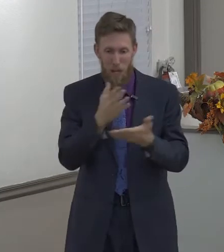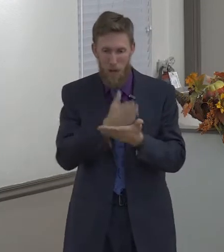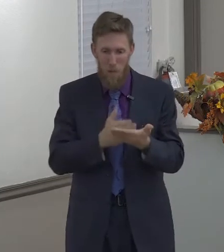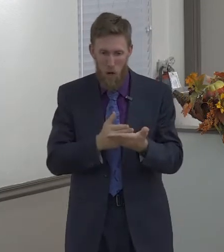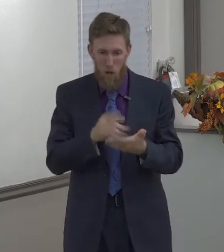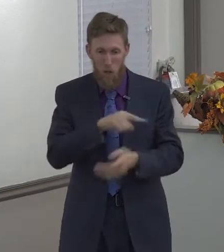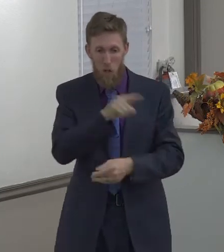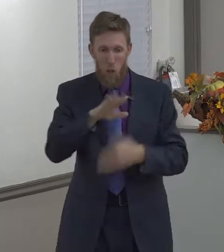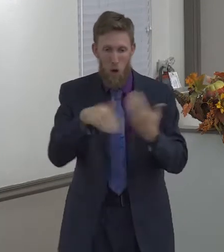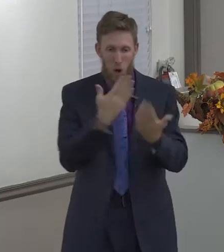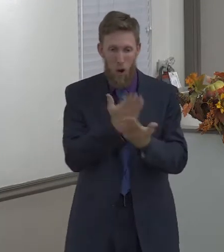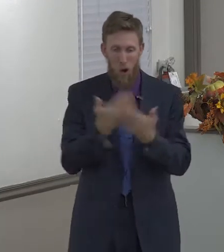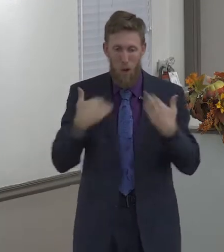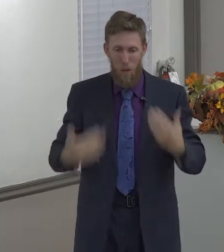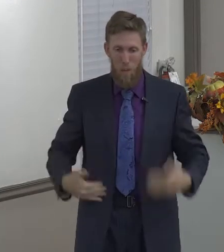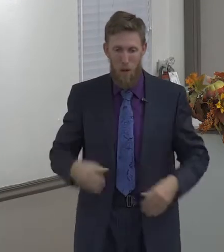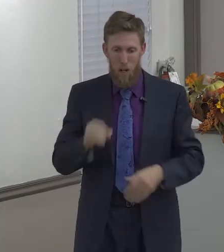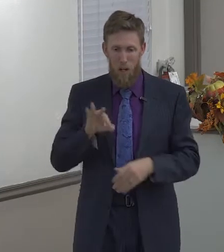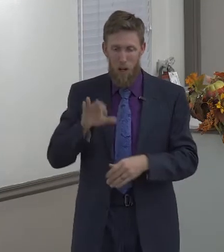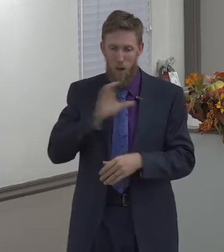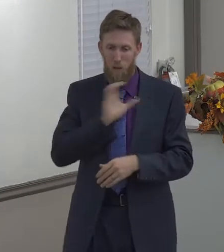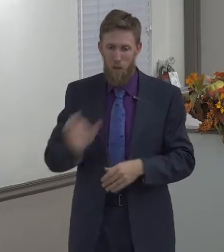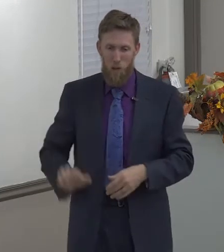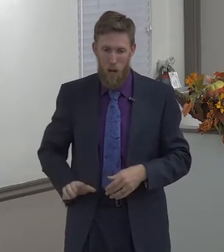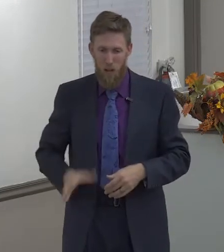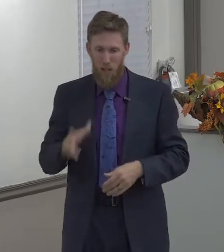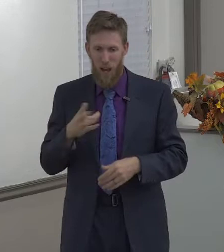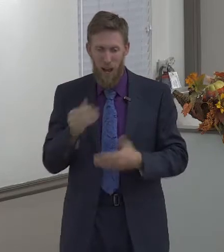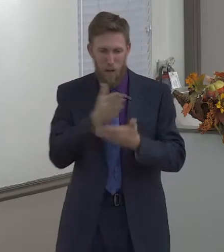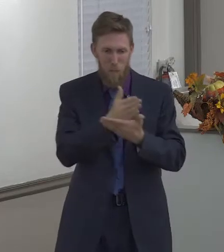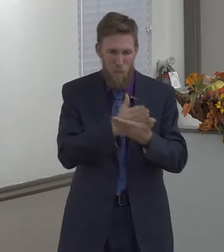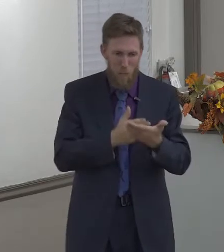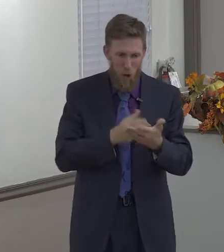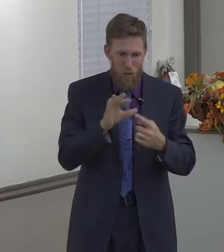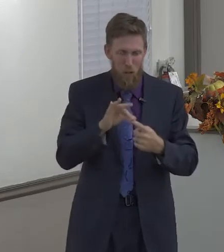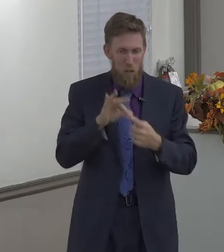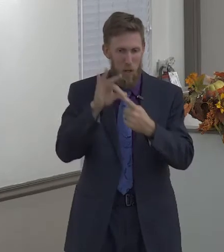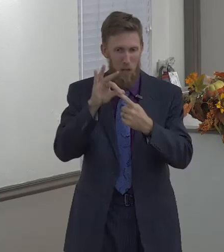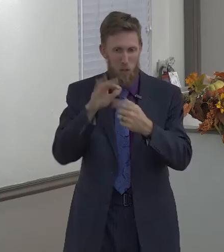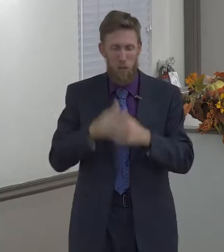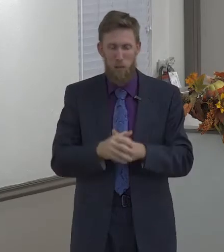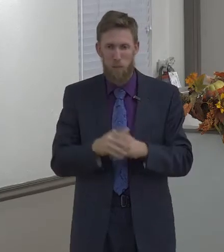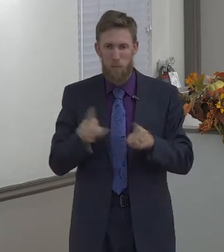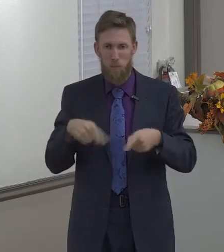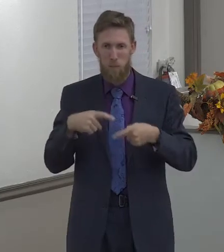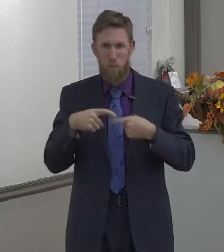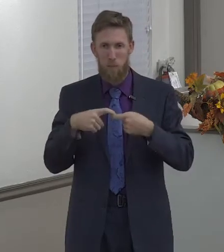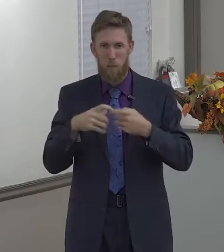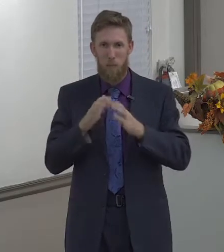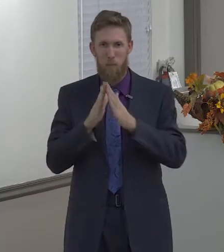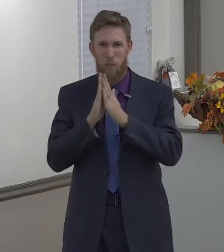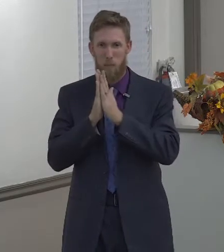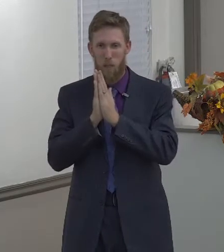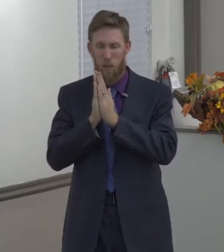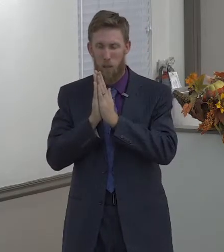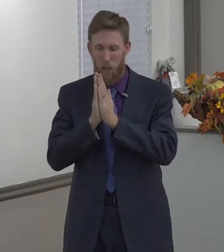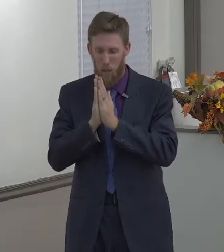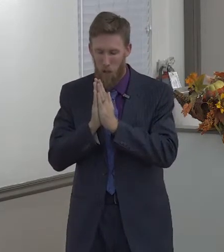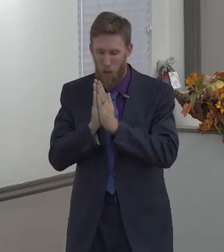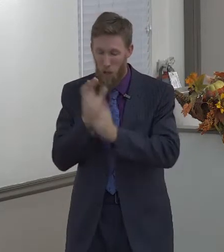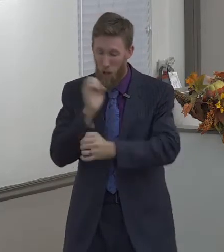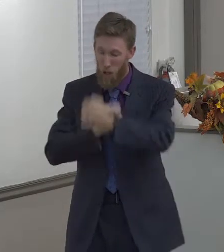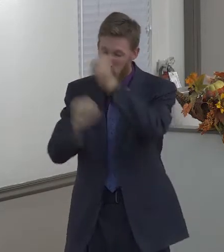tonight. Father, we come to you tonight, and Lord, we know and recognize that without you, without the moving of the Holy Spirit of